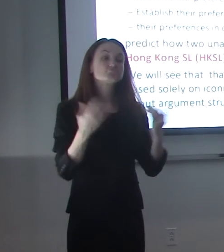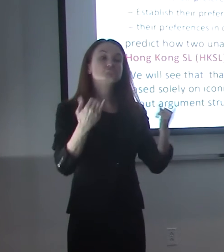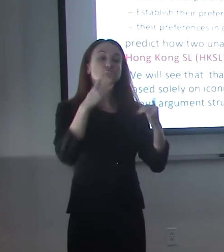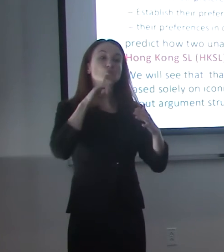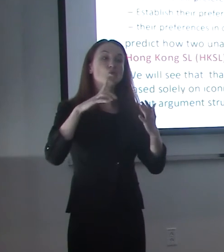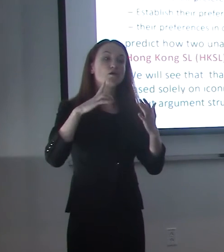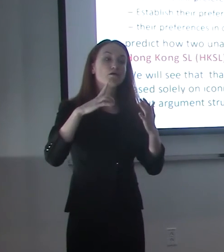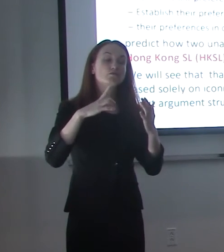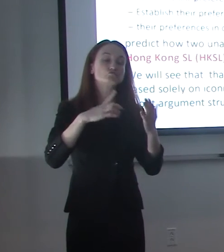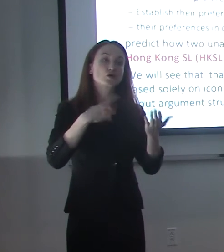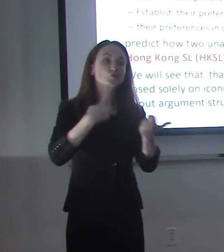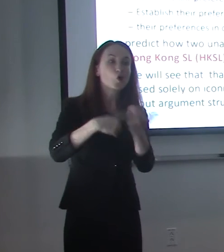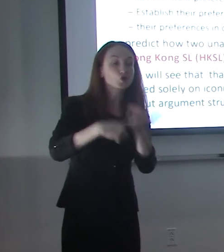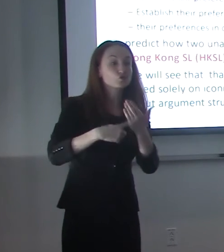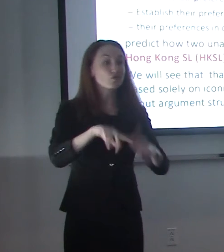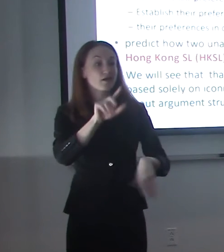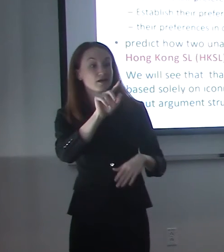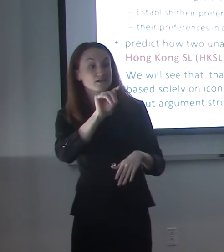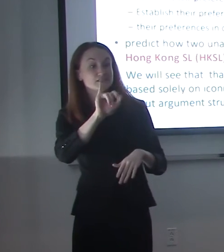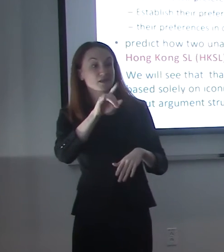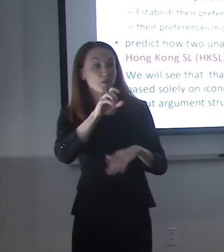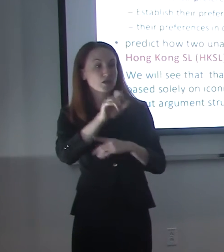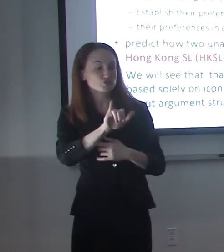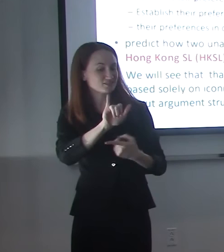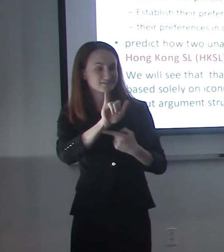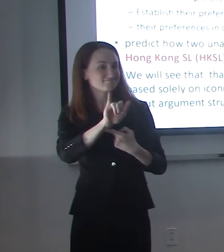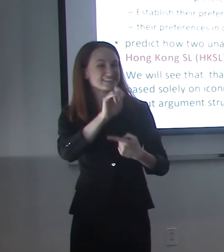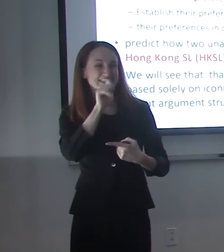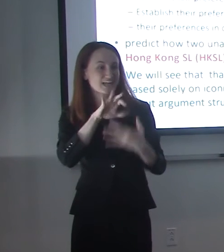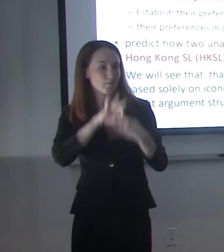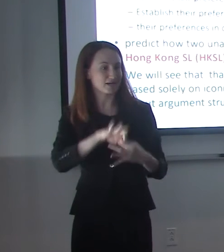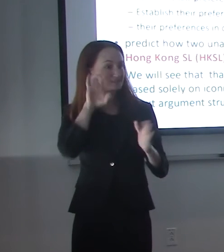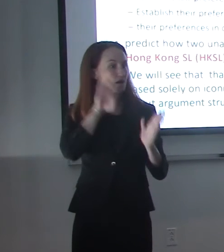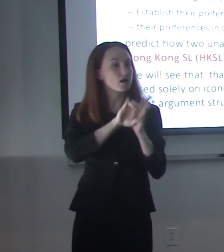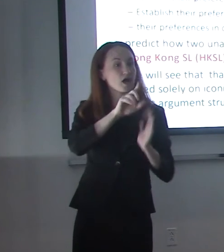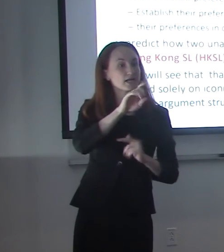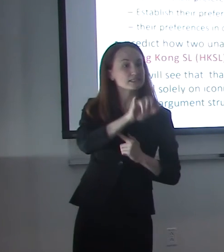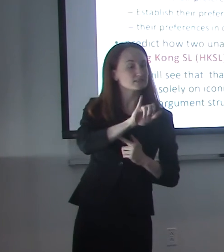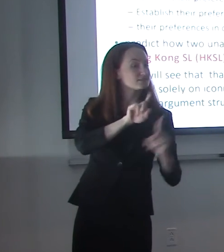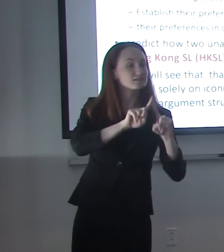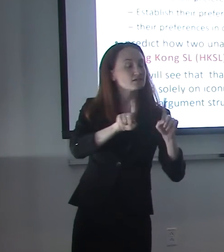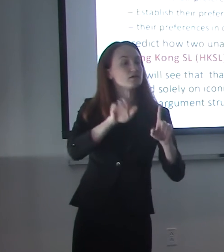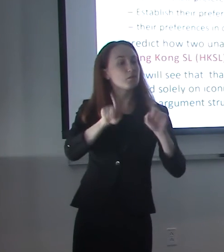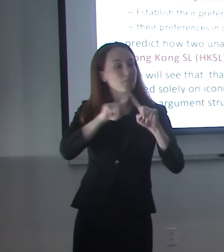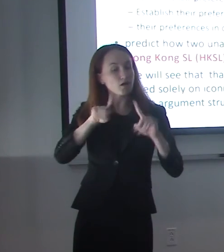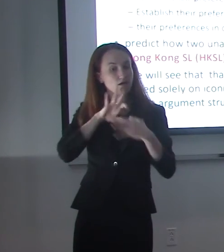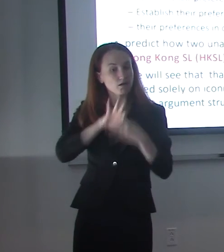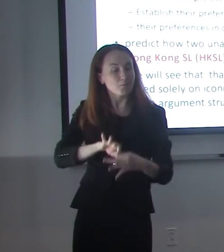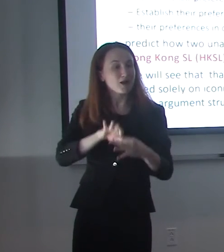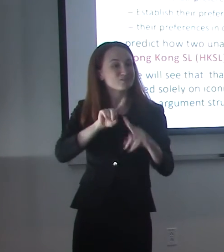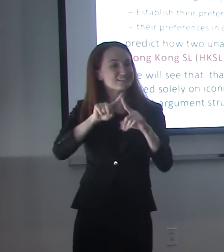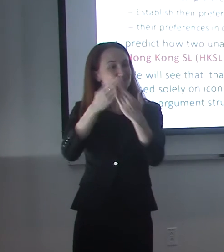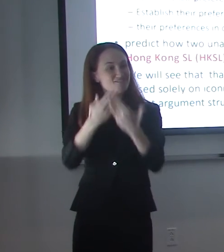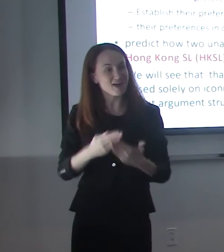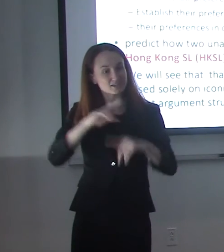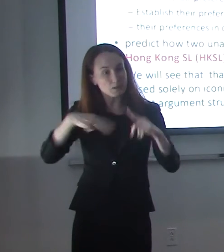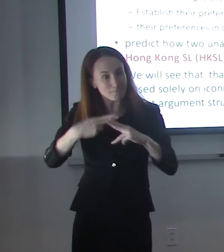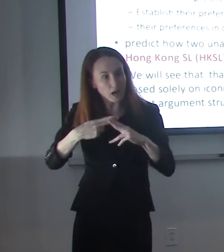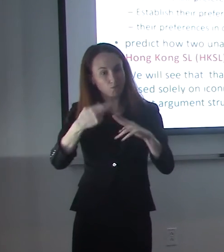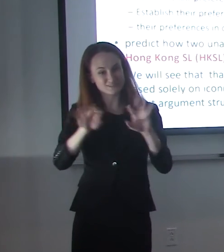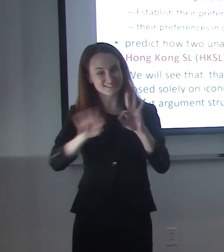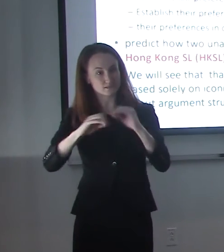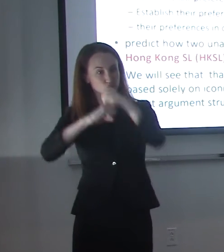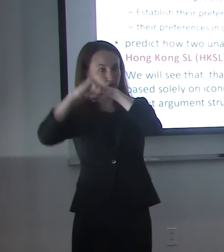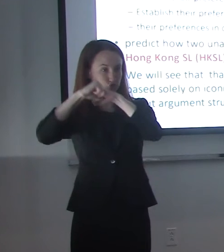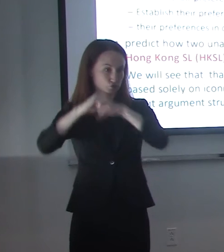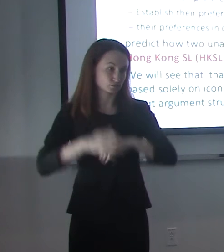that typology is based not just on iconicity, but on facts about argument structure.